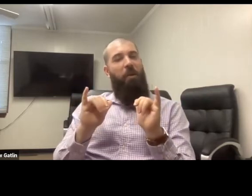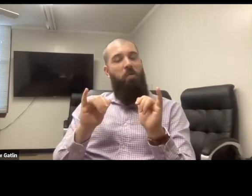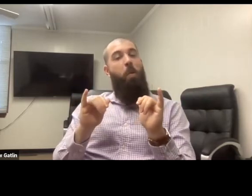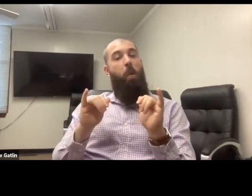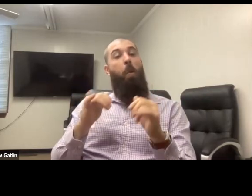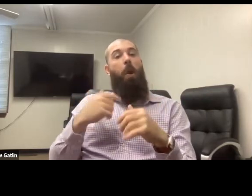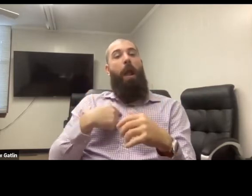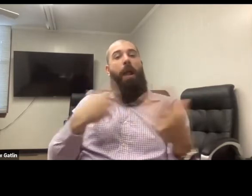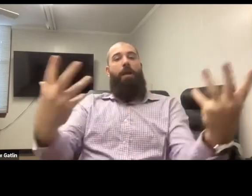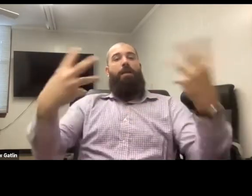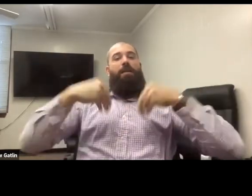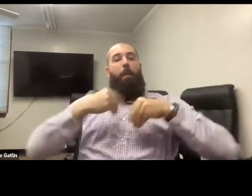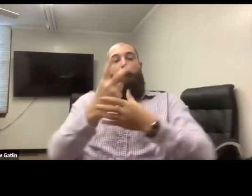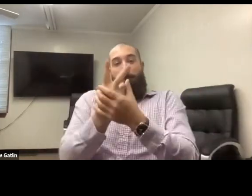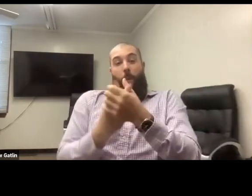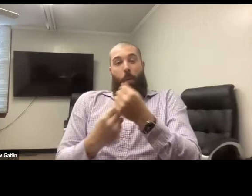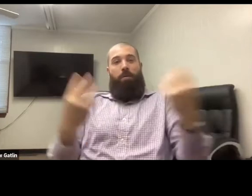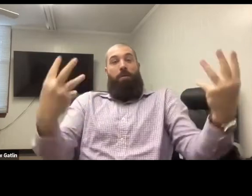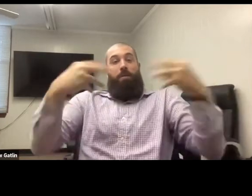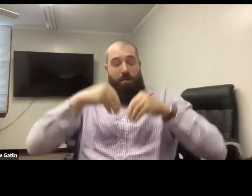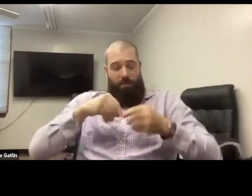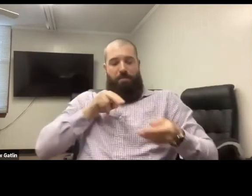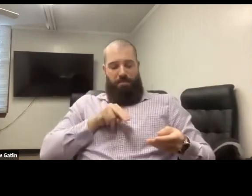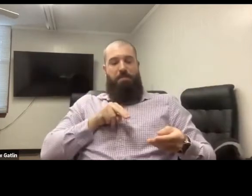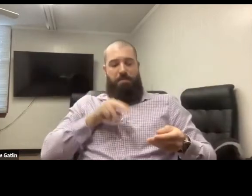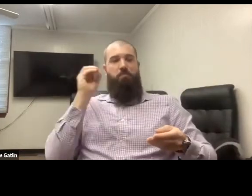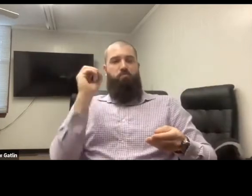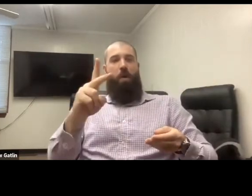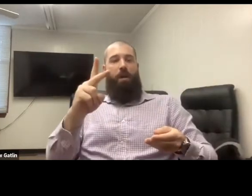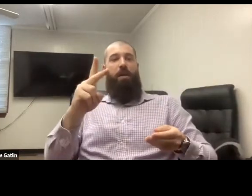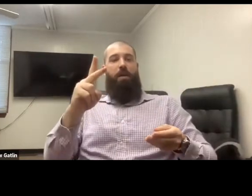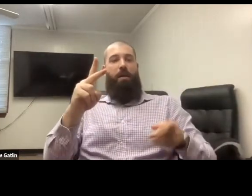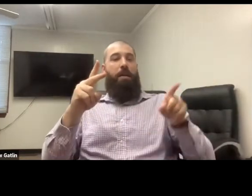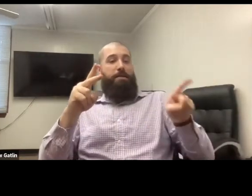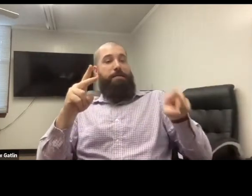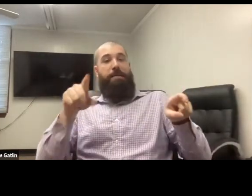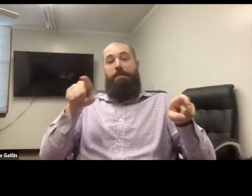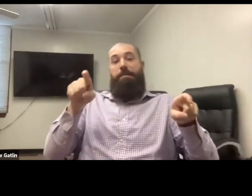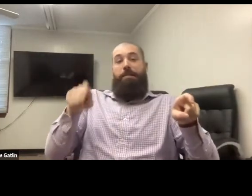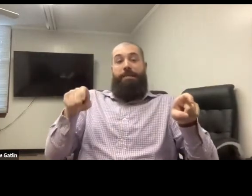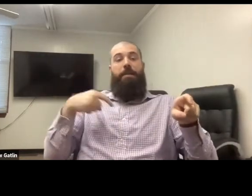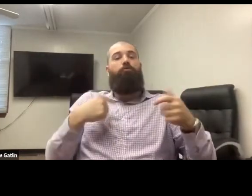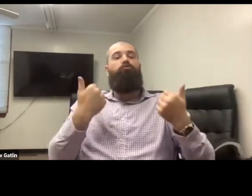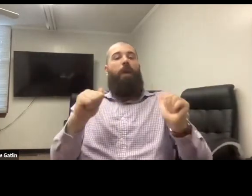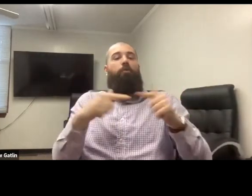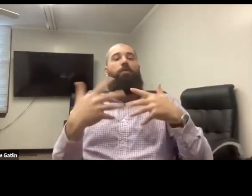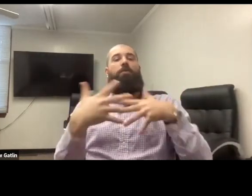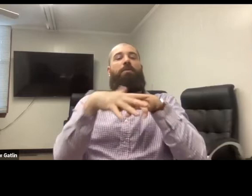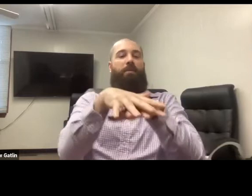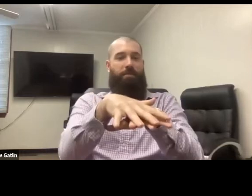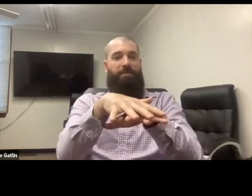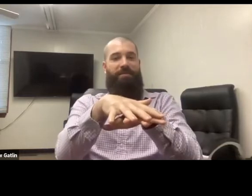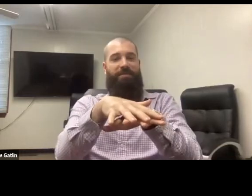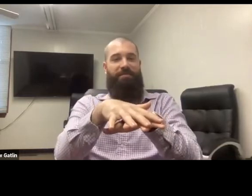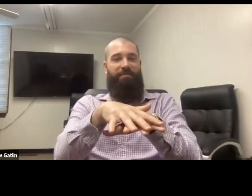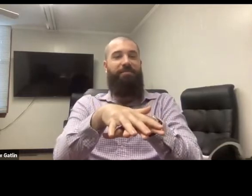different. So that's interesting. So try to incorporate both of their viewpoints, the parents' needs